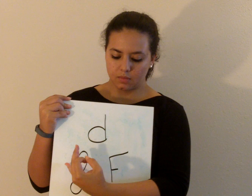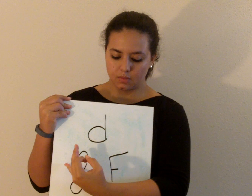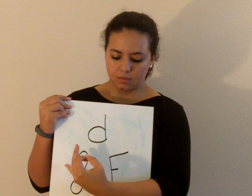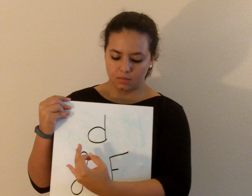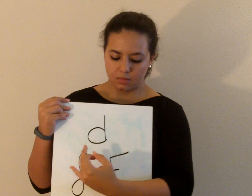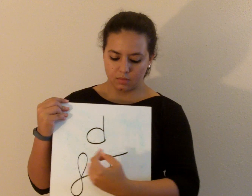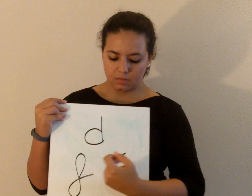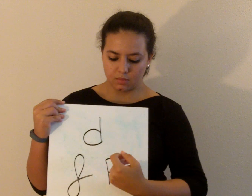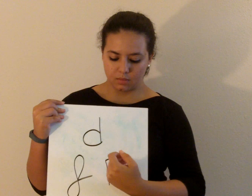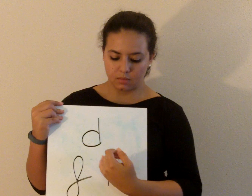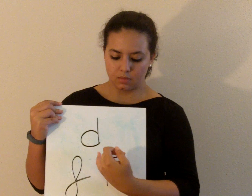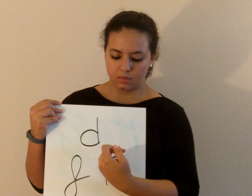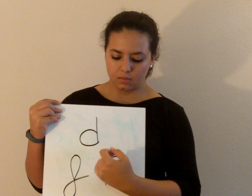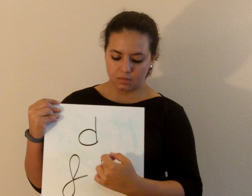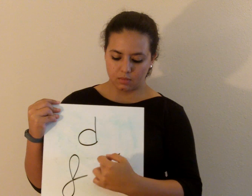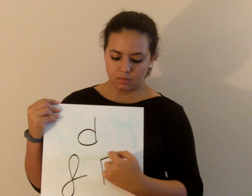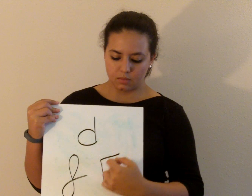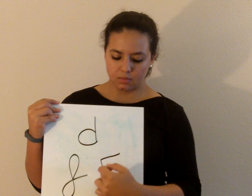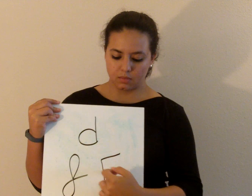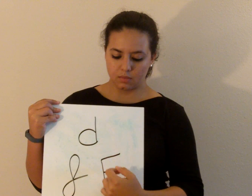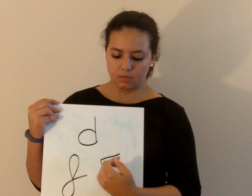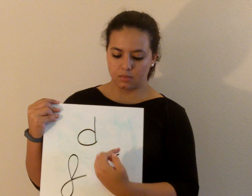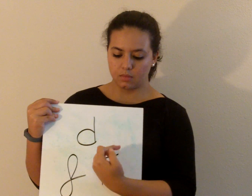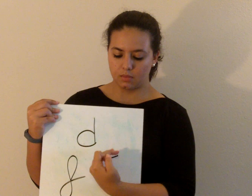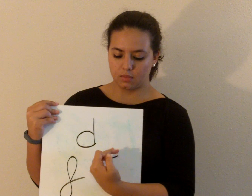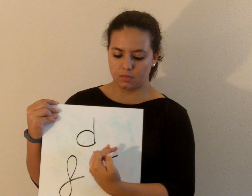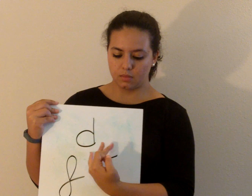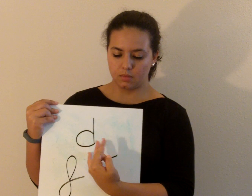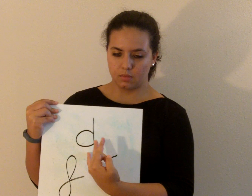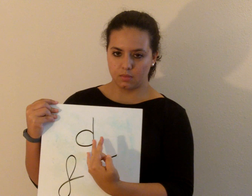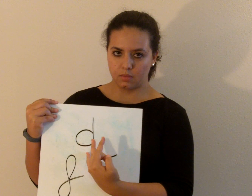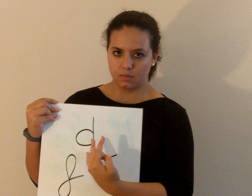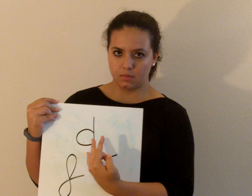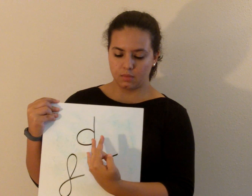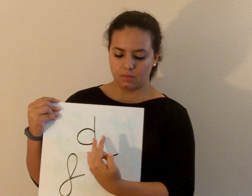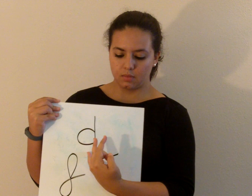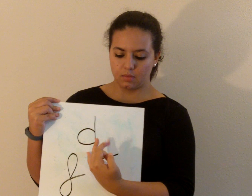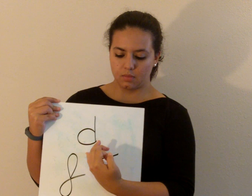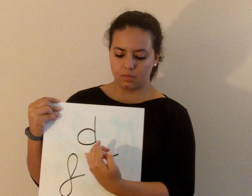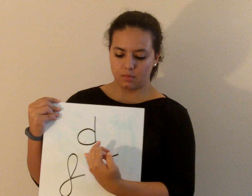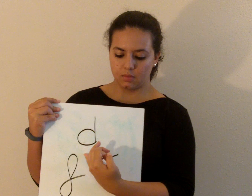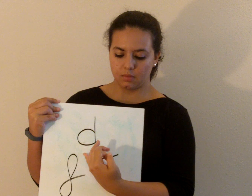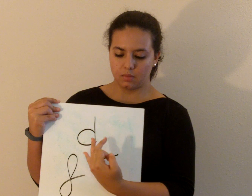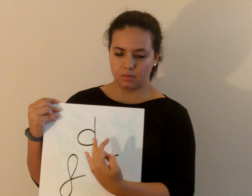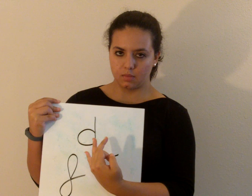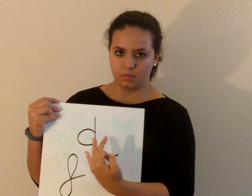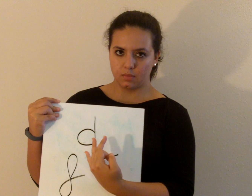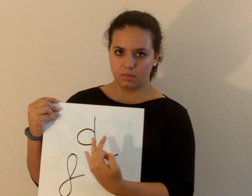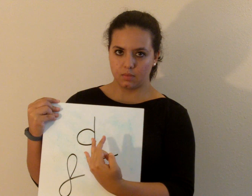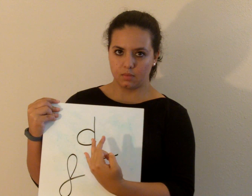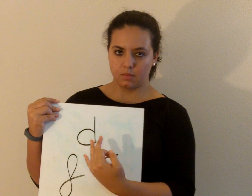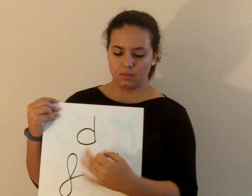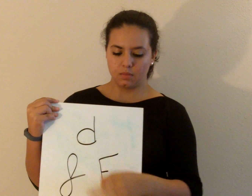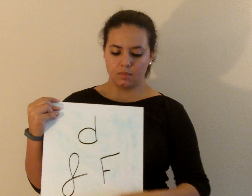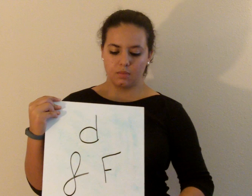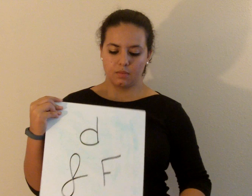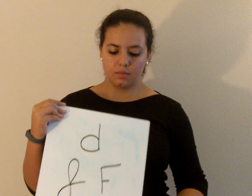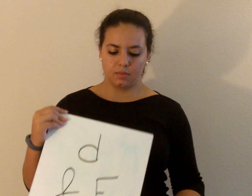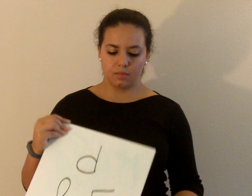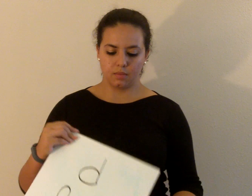Other people see it as the 2 lines. They see the fingers as those lines. However it is that it can help